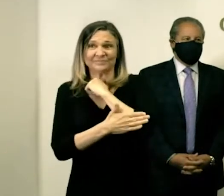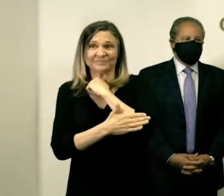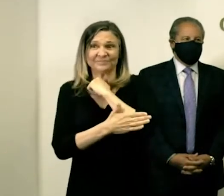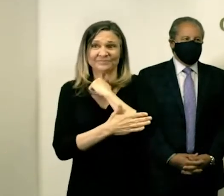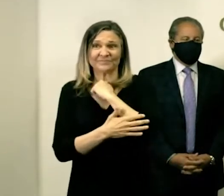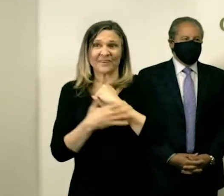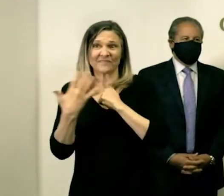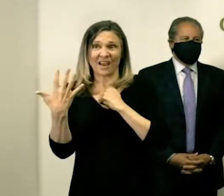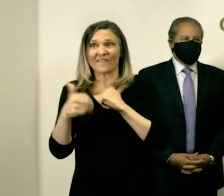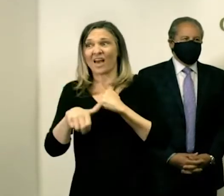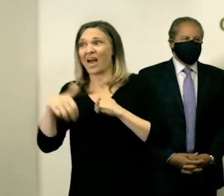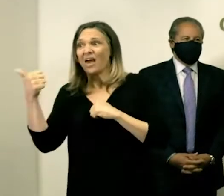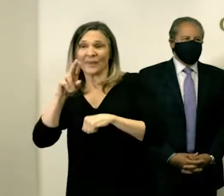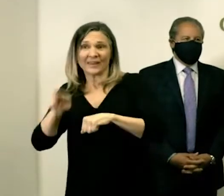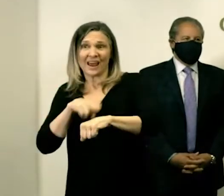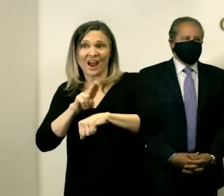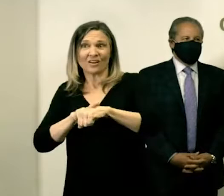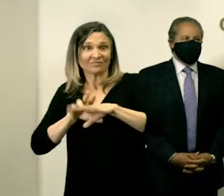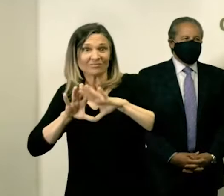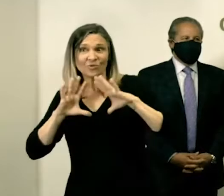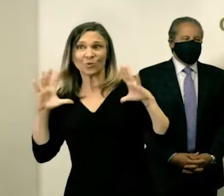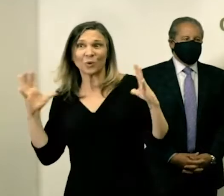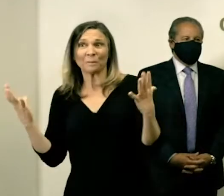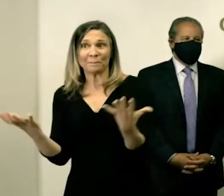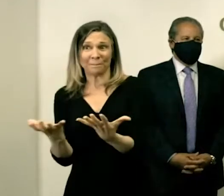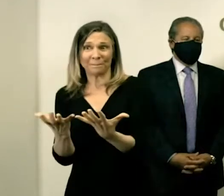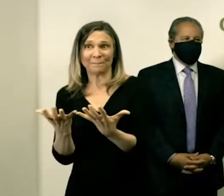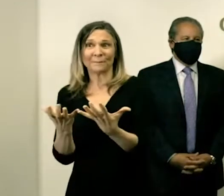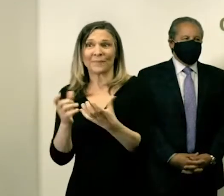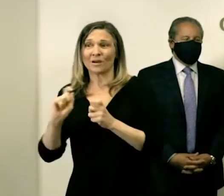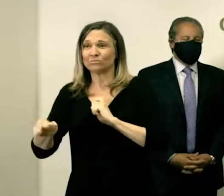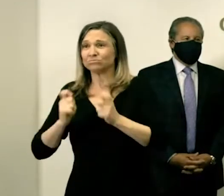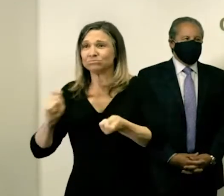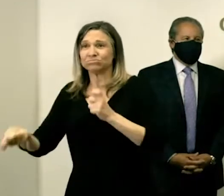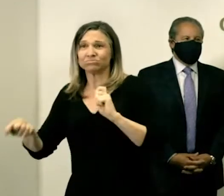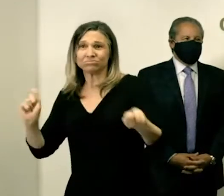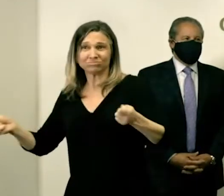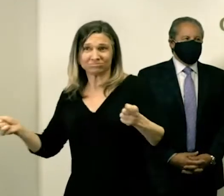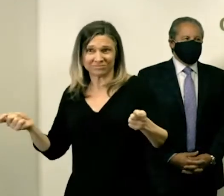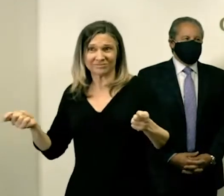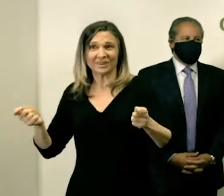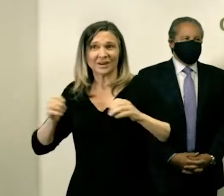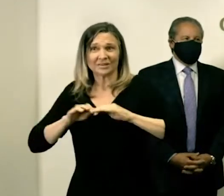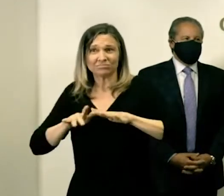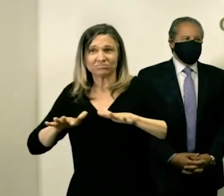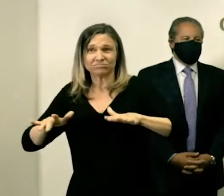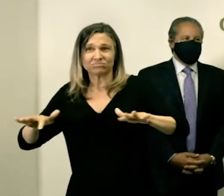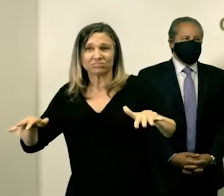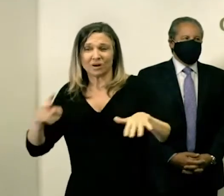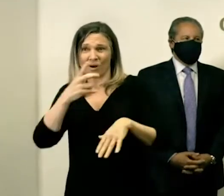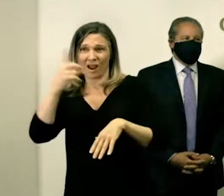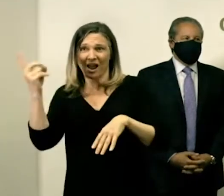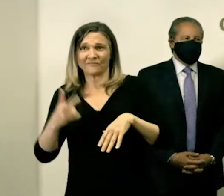nations in the world. We distributed last week, or rather administered 2.5 million doses. We only received 1.8